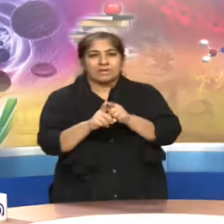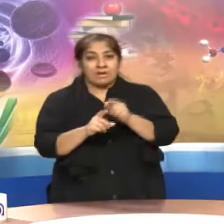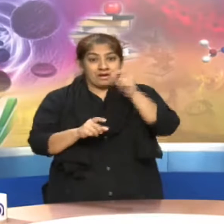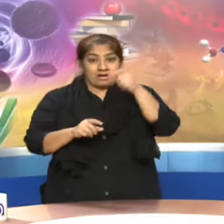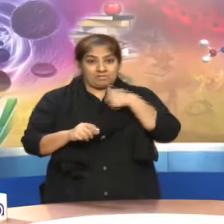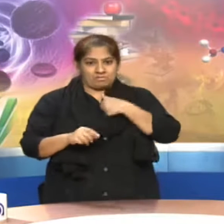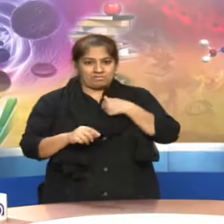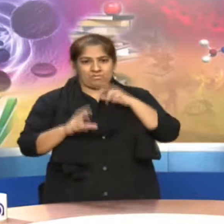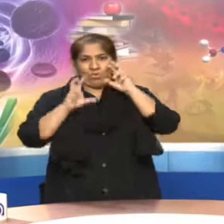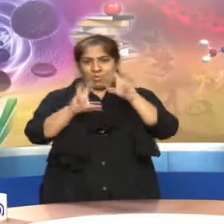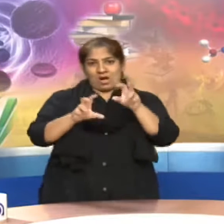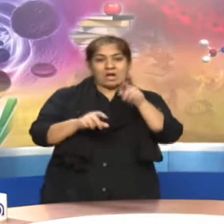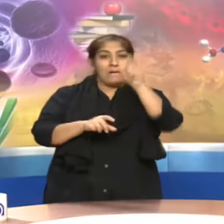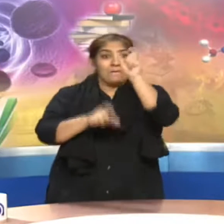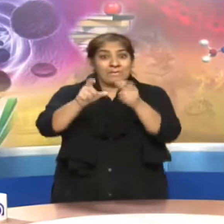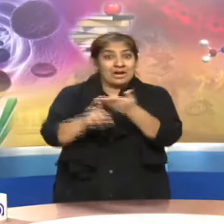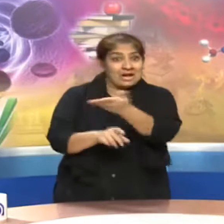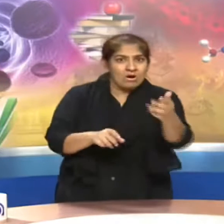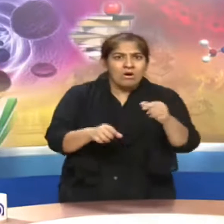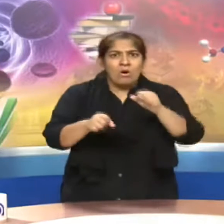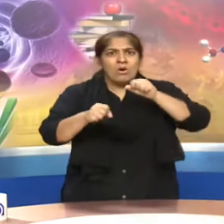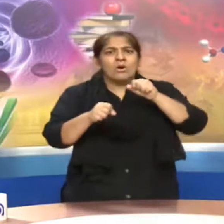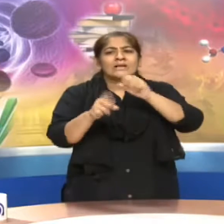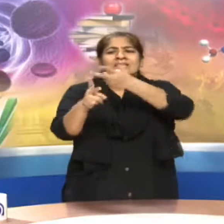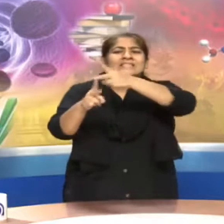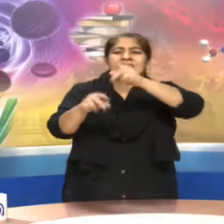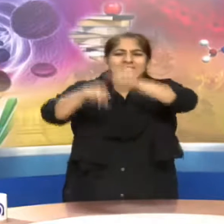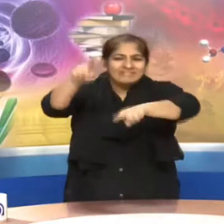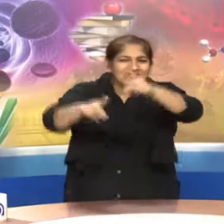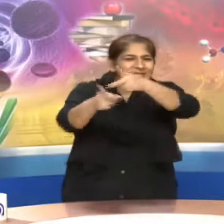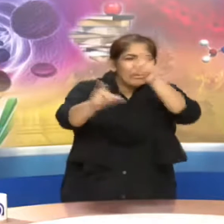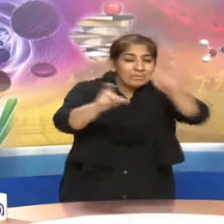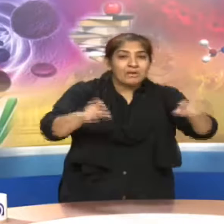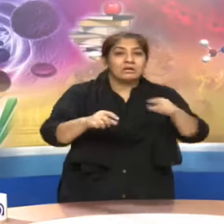The sixth point, which comes under the function of supervisor, is